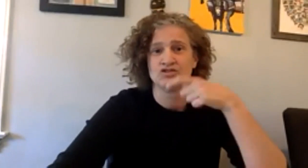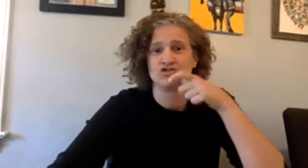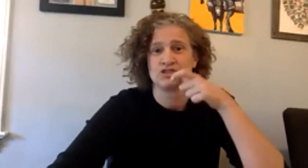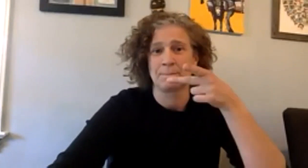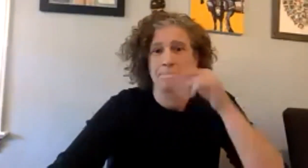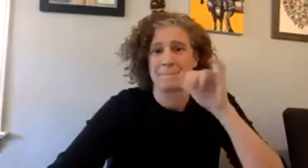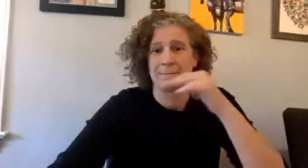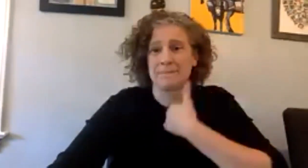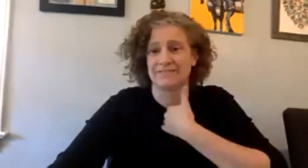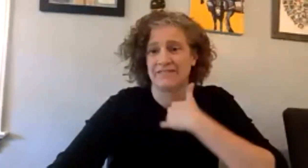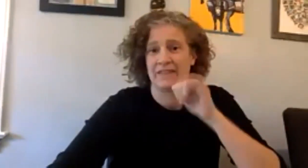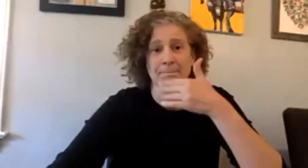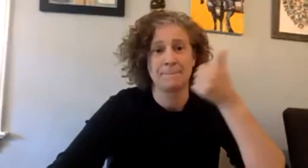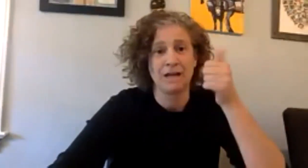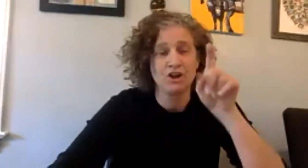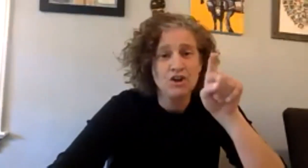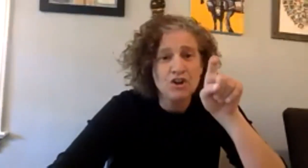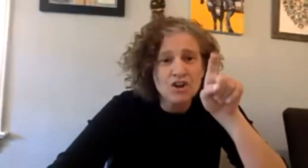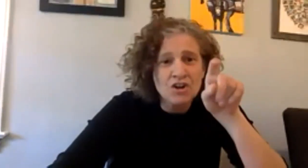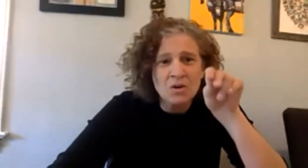Okay, Edna Johnson.